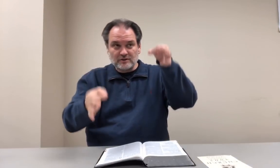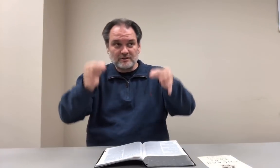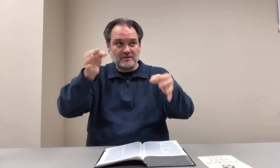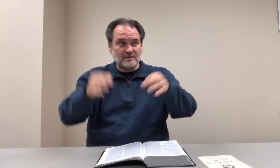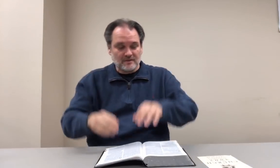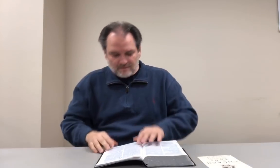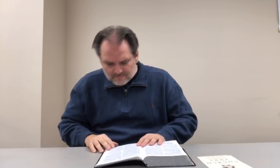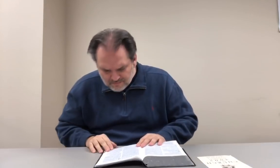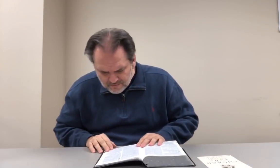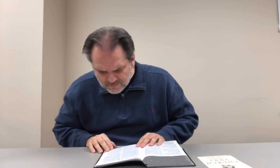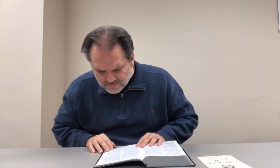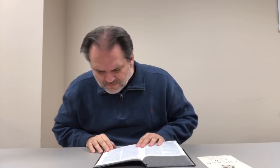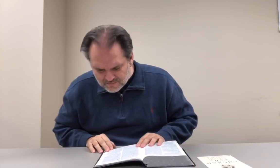But I hope this is